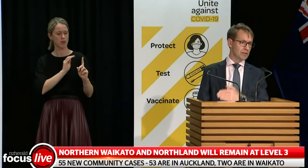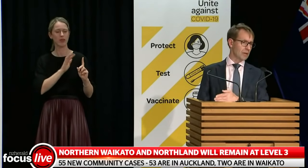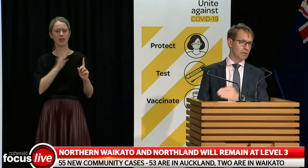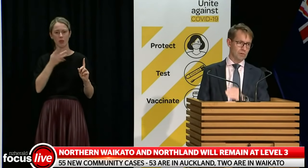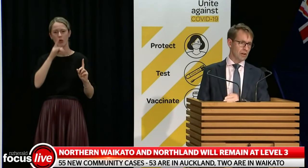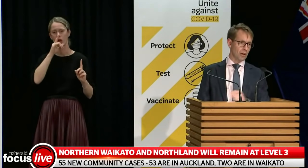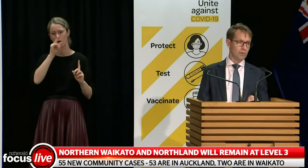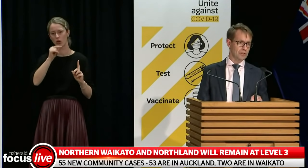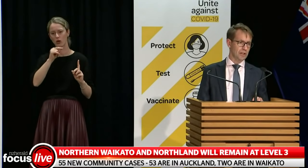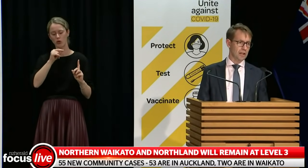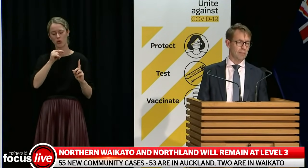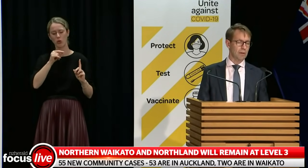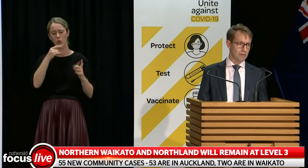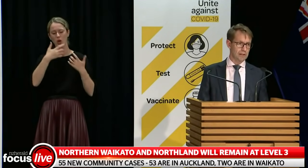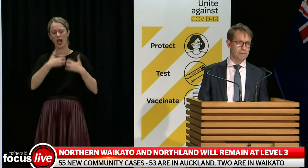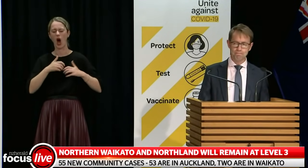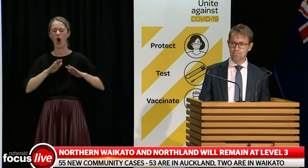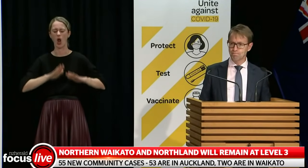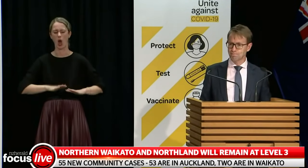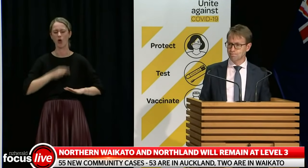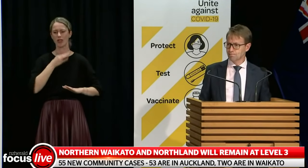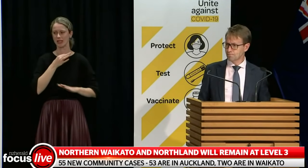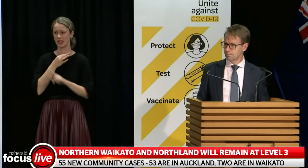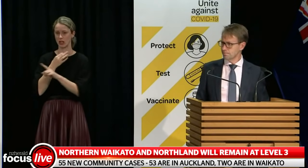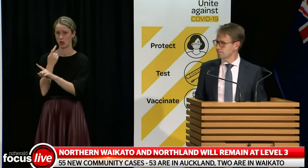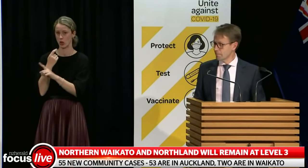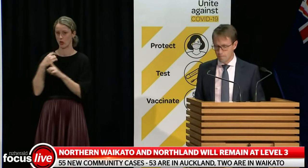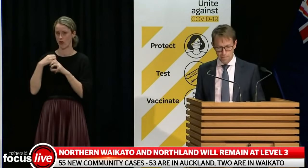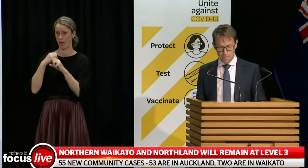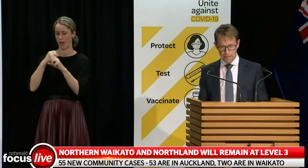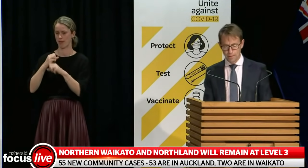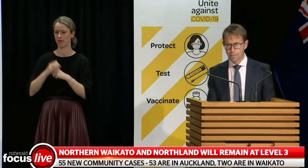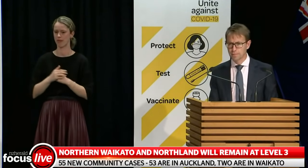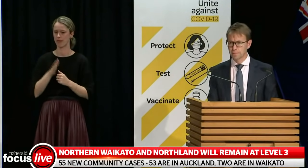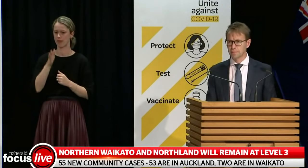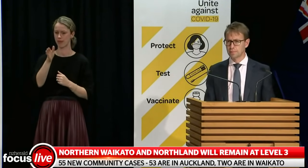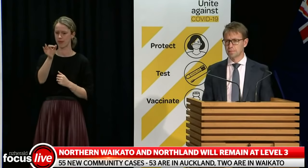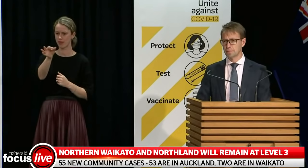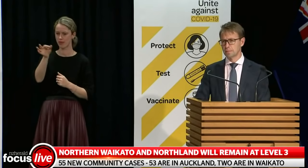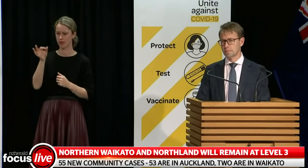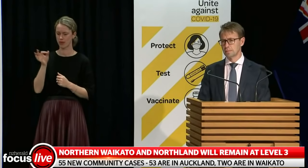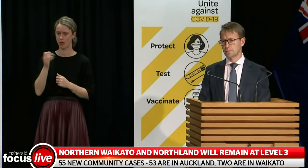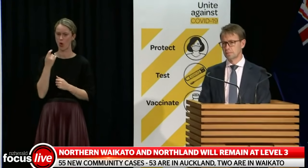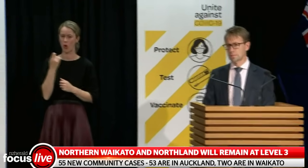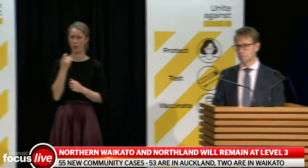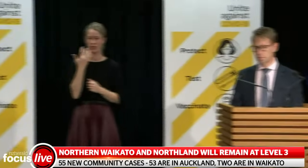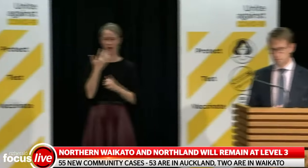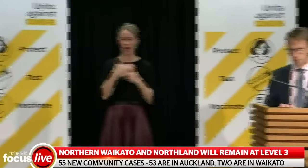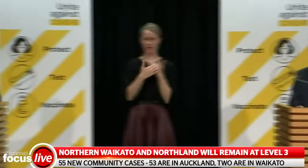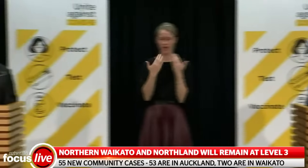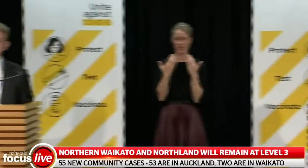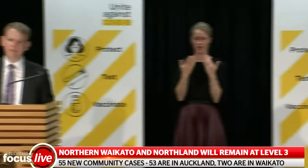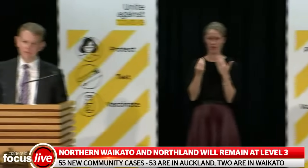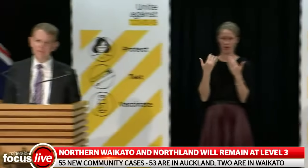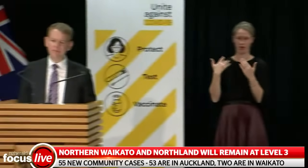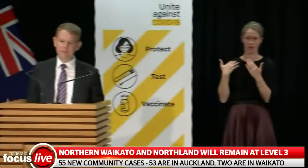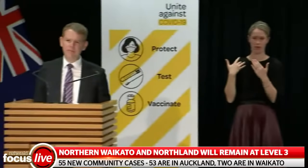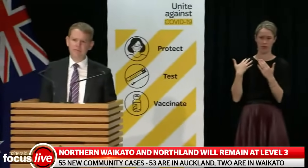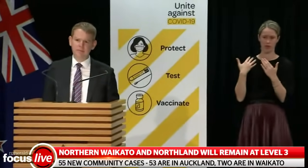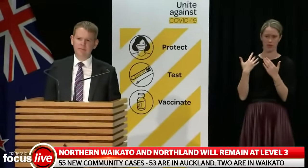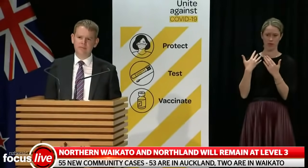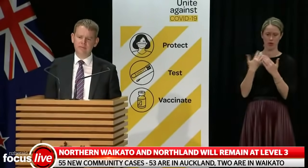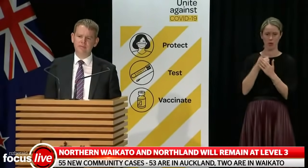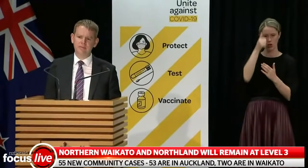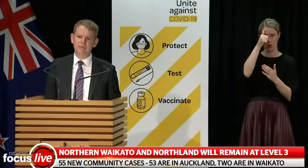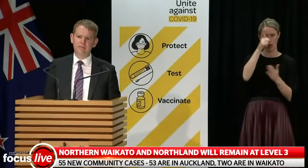we were able to establish it was a low-risk event. All right, we'll start to wrap up in a moment, Jason. It's now been almost 5 days since we knew